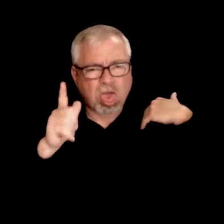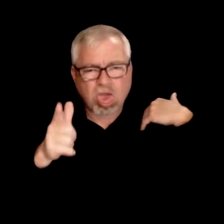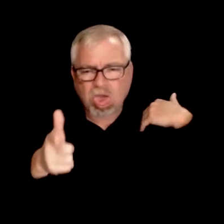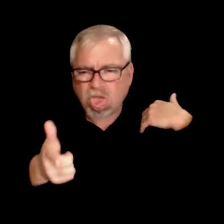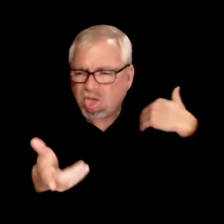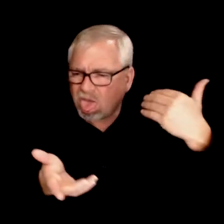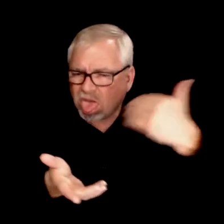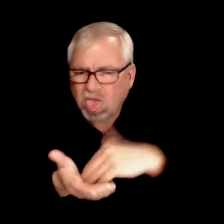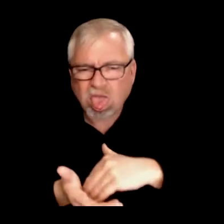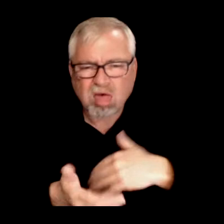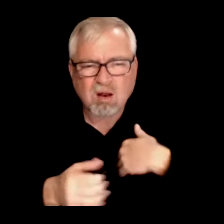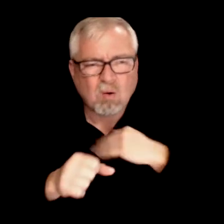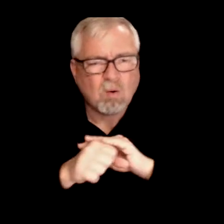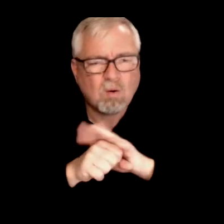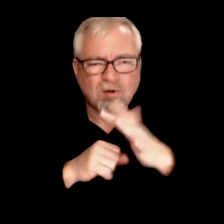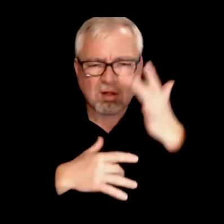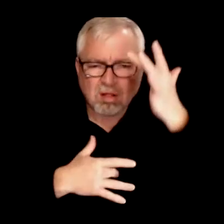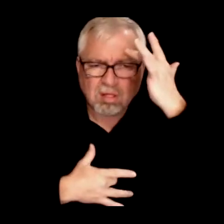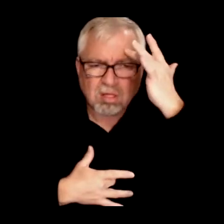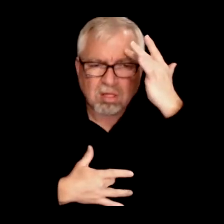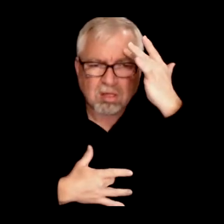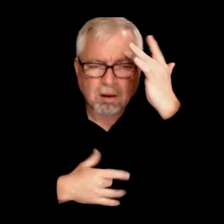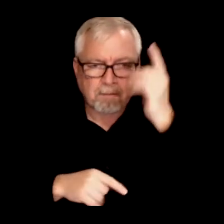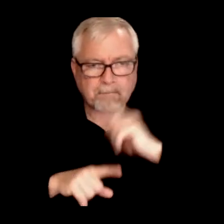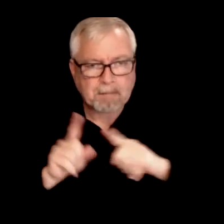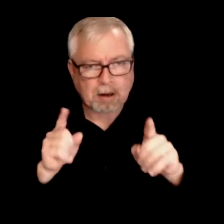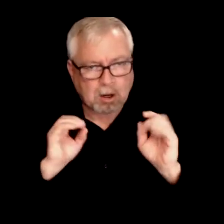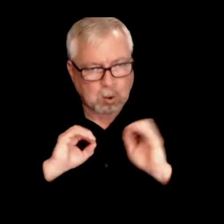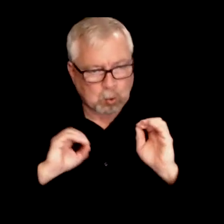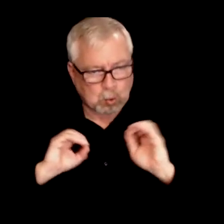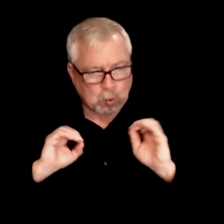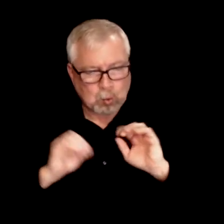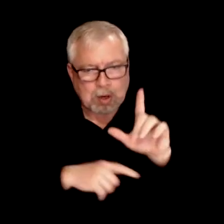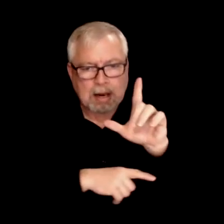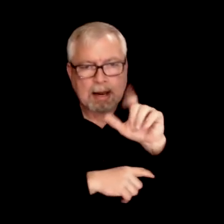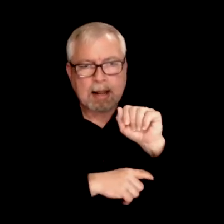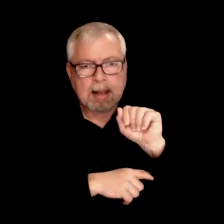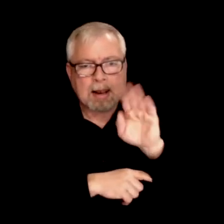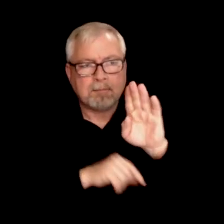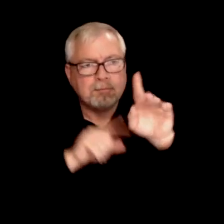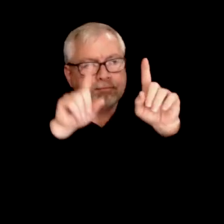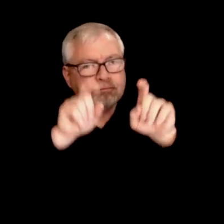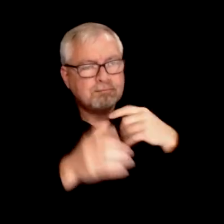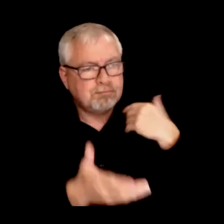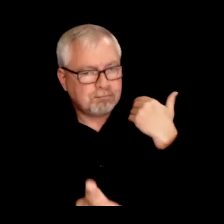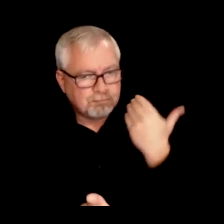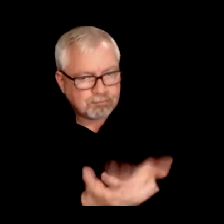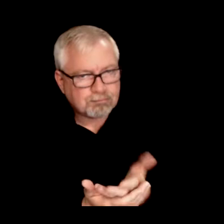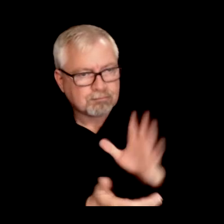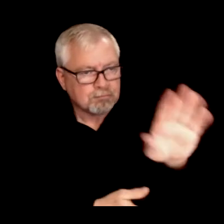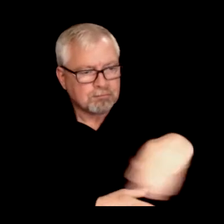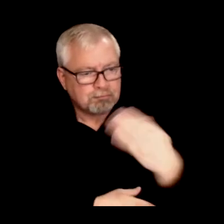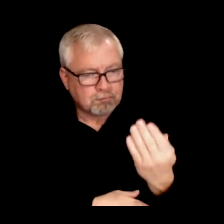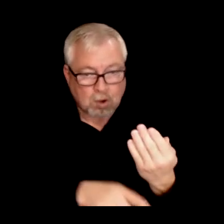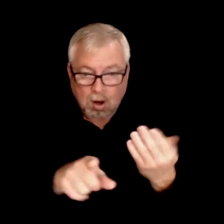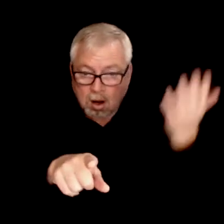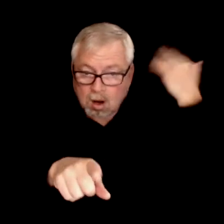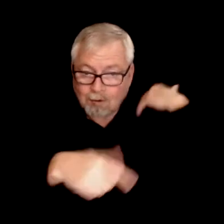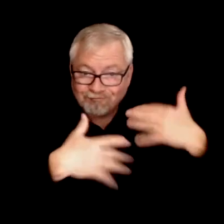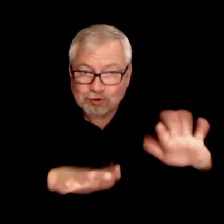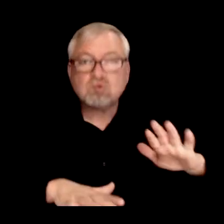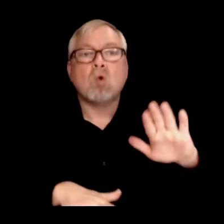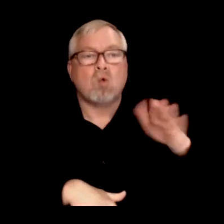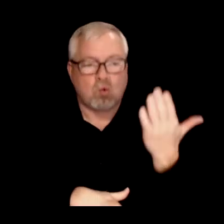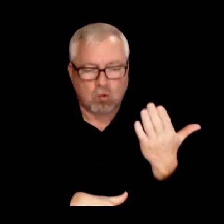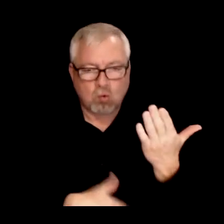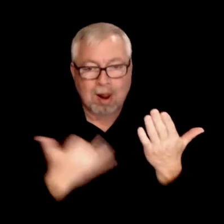absence of that laboratory evidence, we can't really comment on that because we don't have